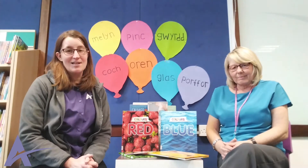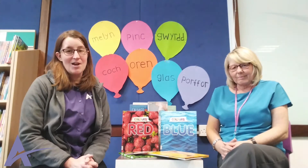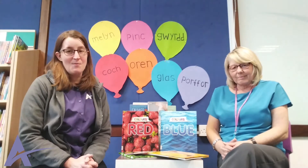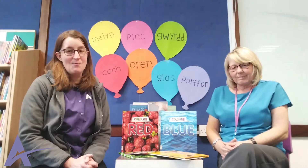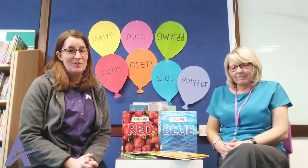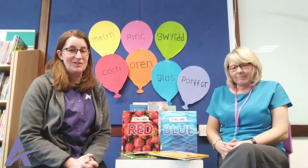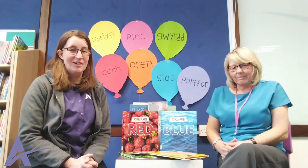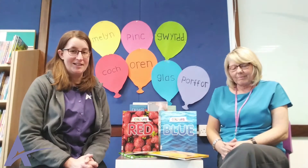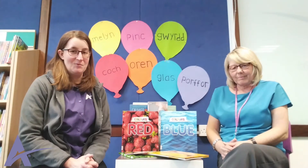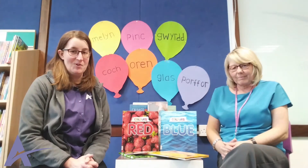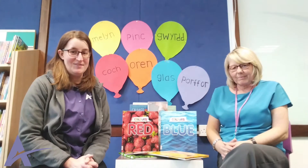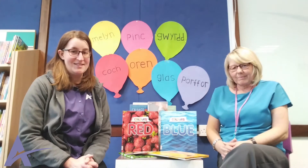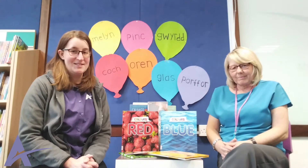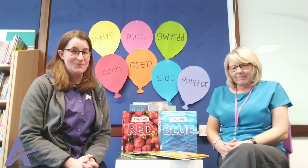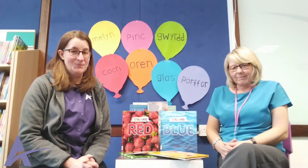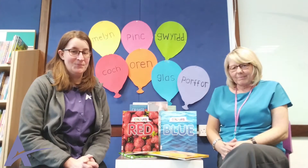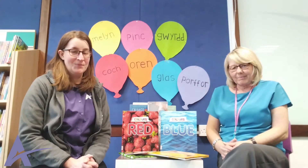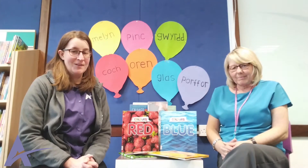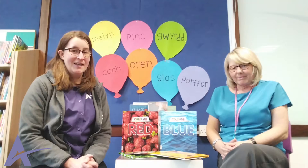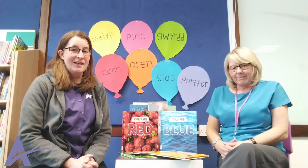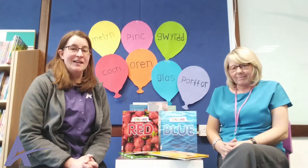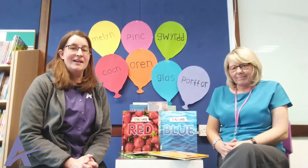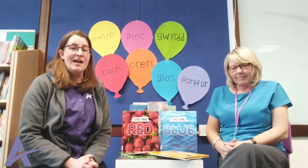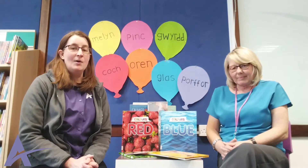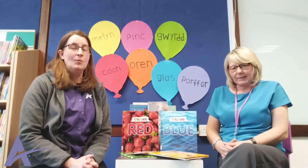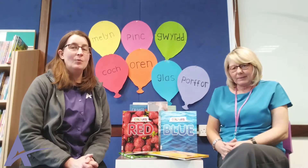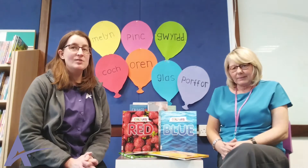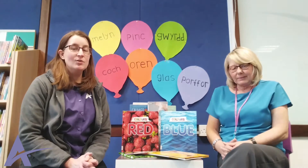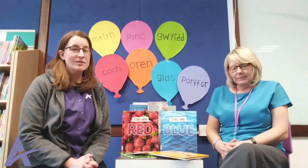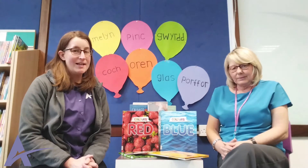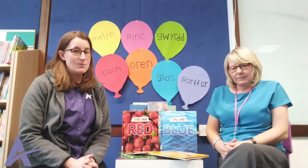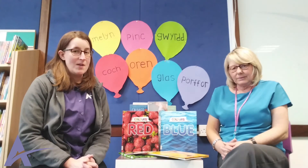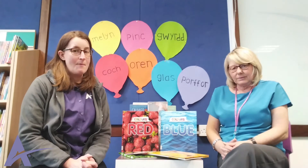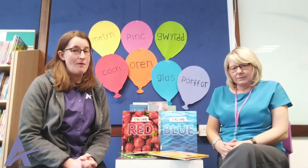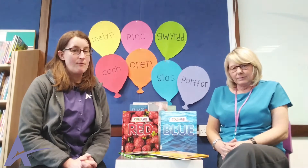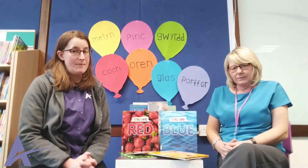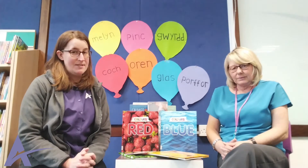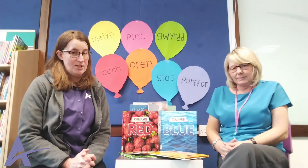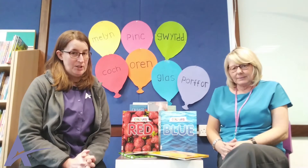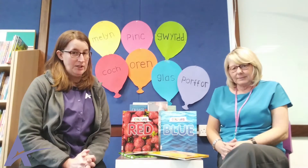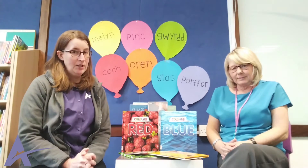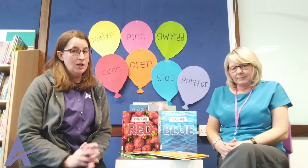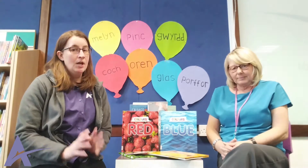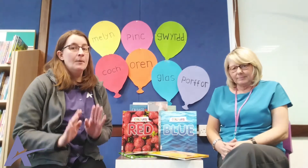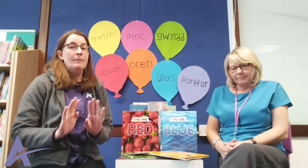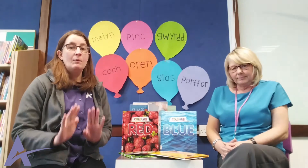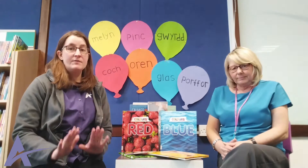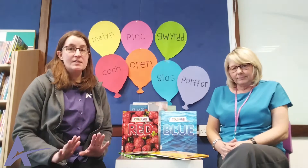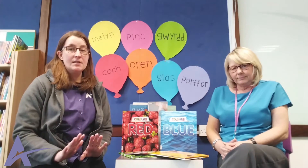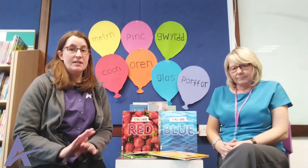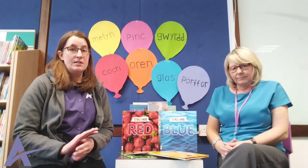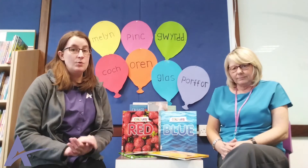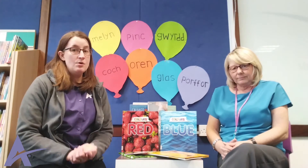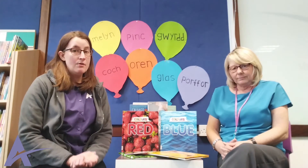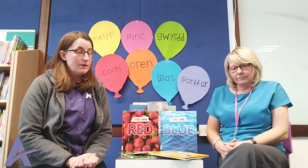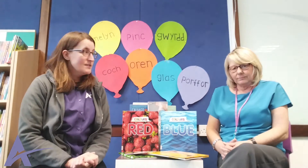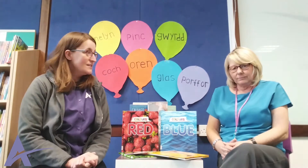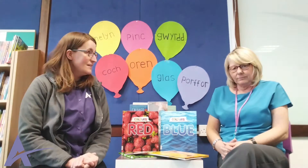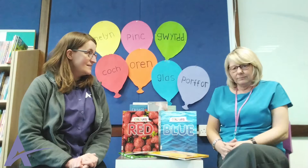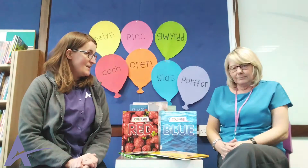time with your little ones. Now, we talked last week about repetition, but we've decided we're not going to sing the same